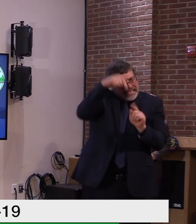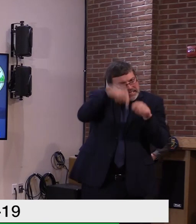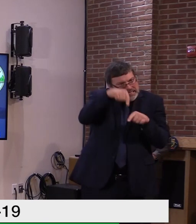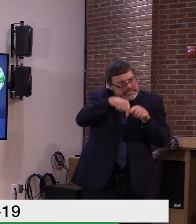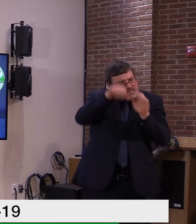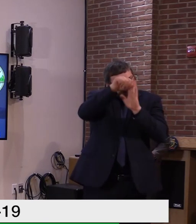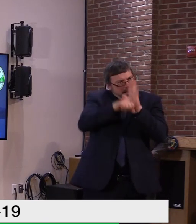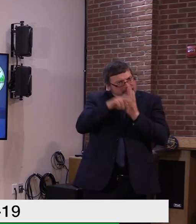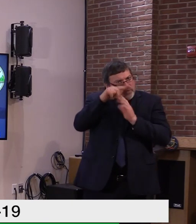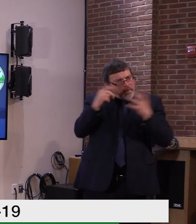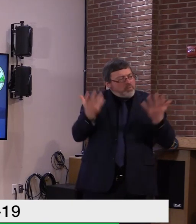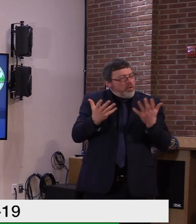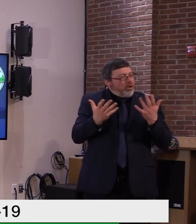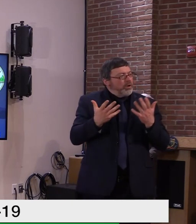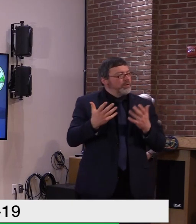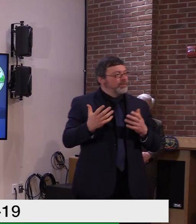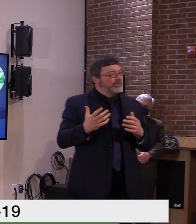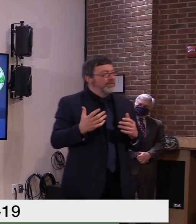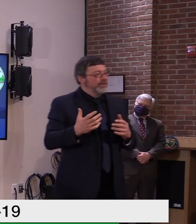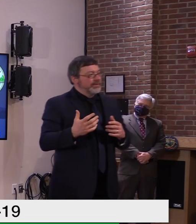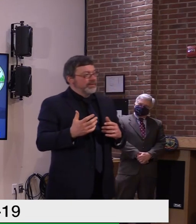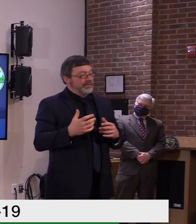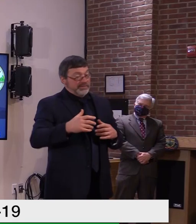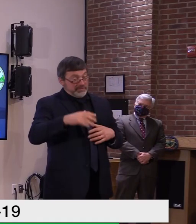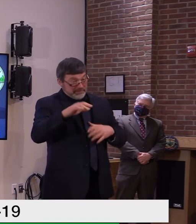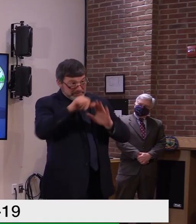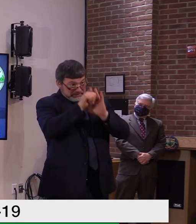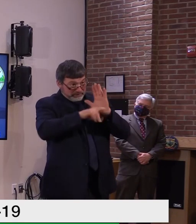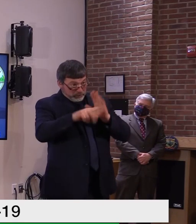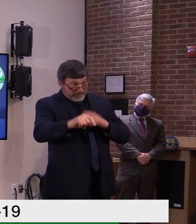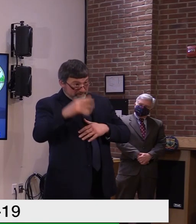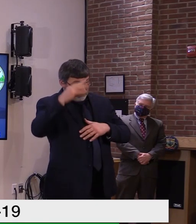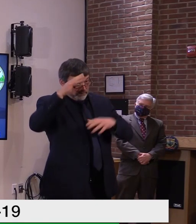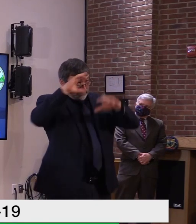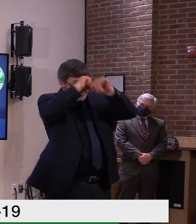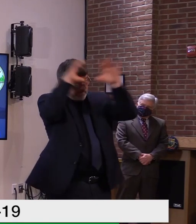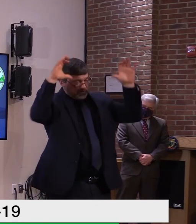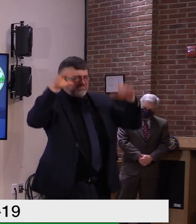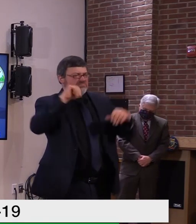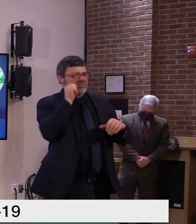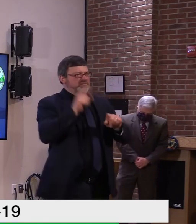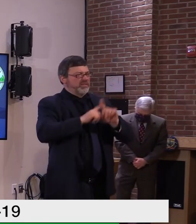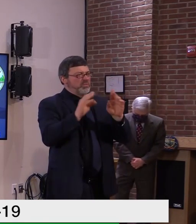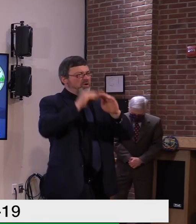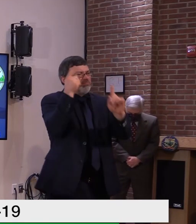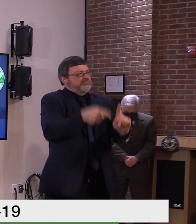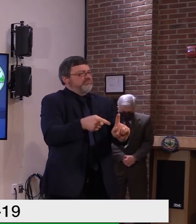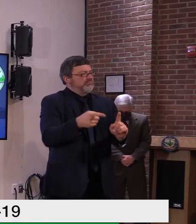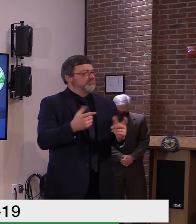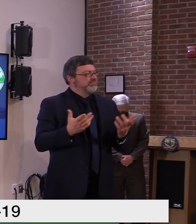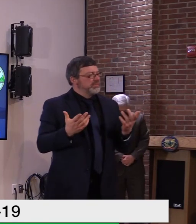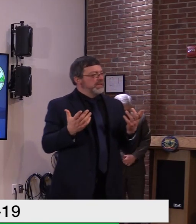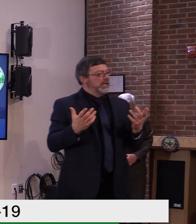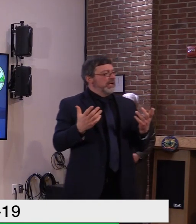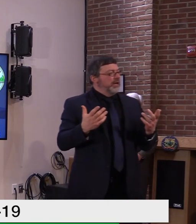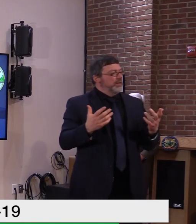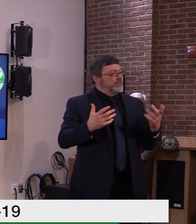more nuts and bolts. I would say, the remote work has been,